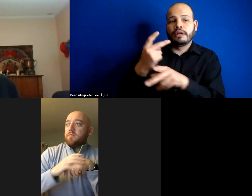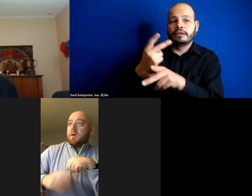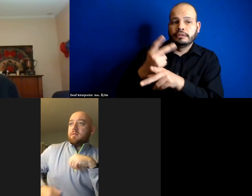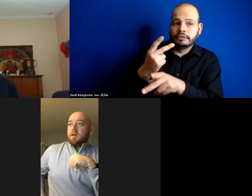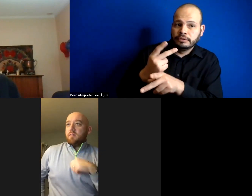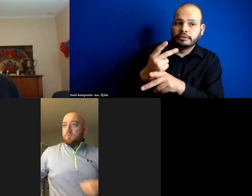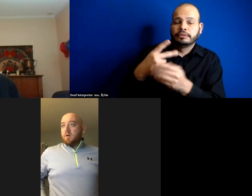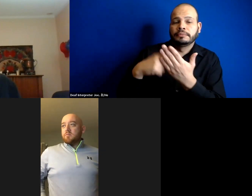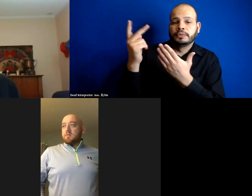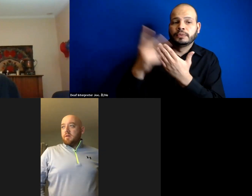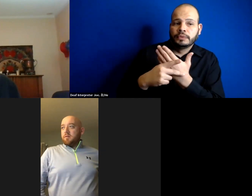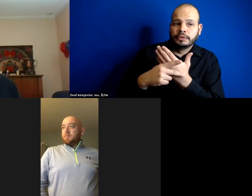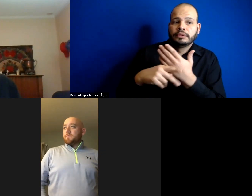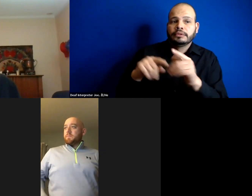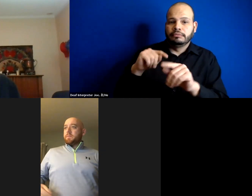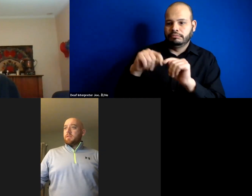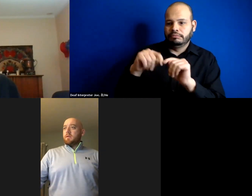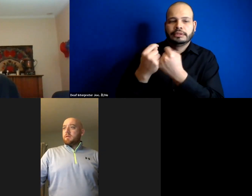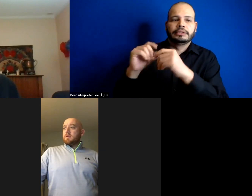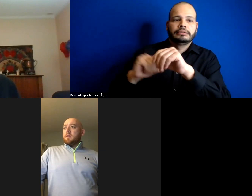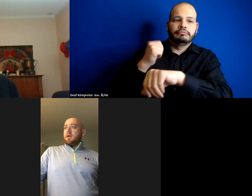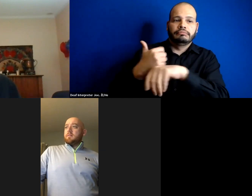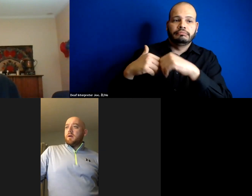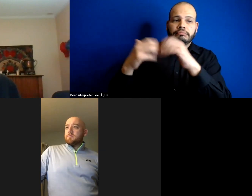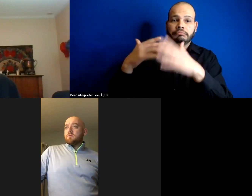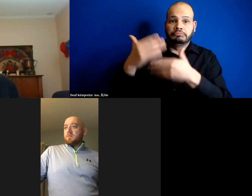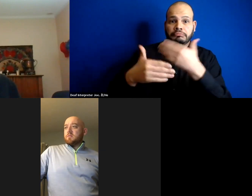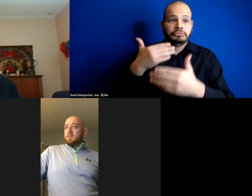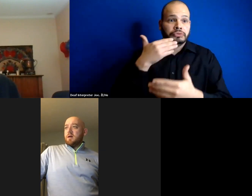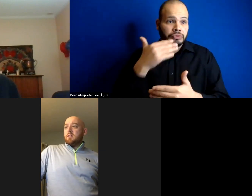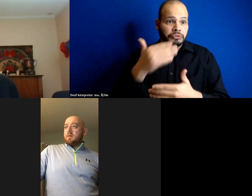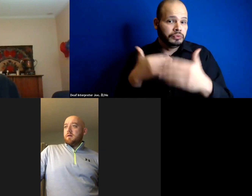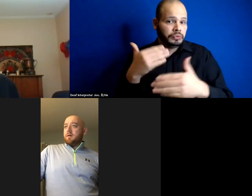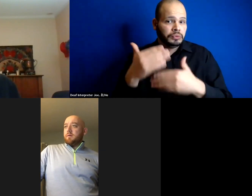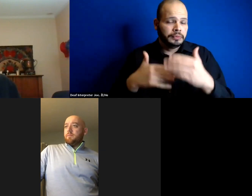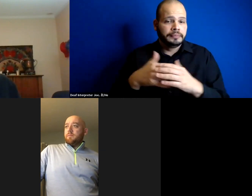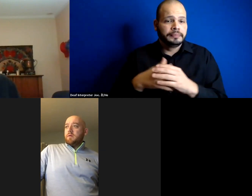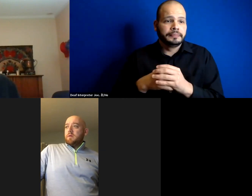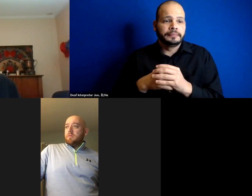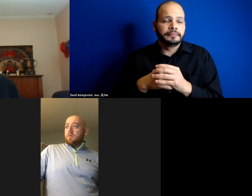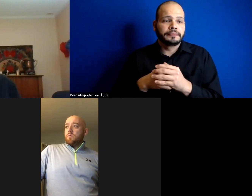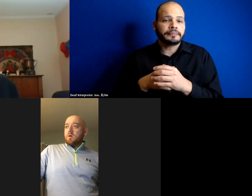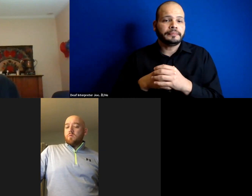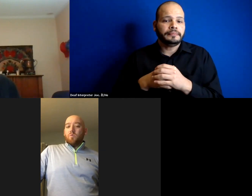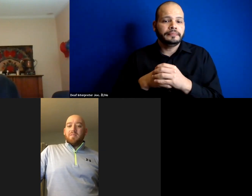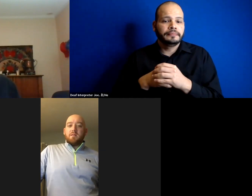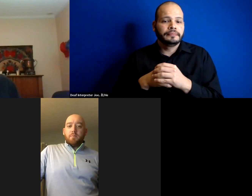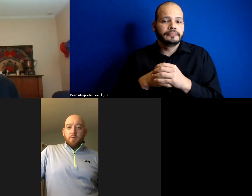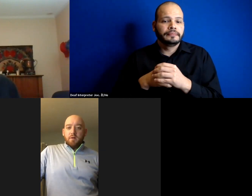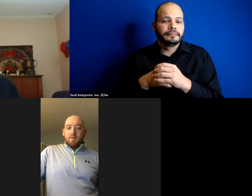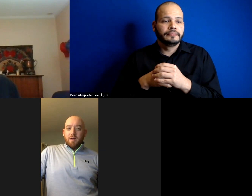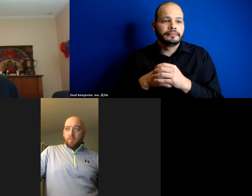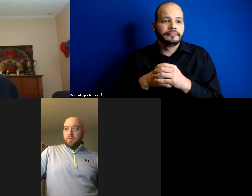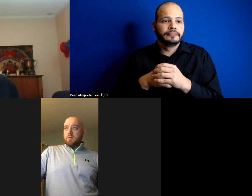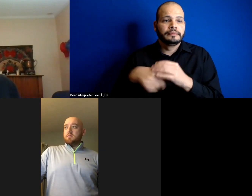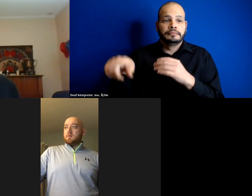They felt that they had good progress there. And they also mentioned that they're working with the